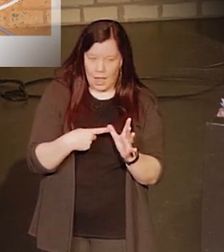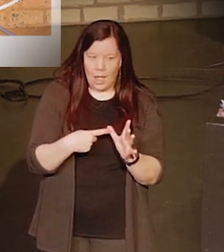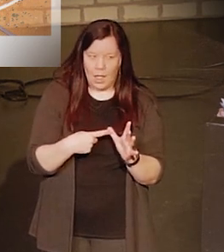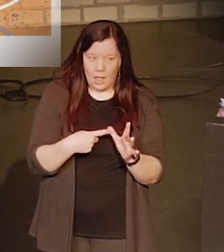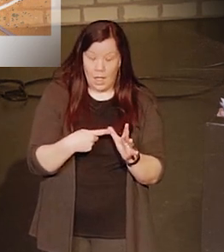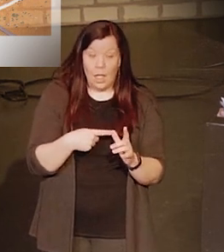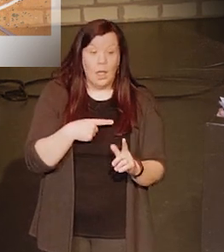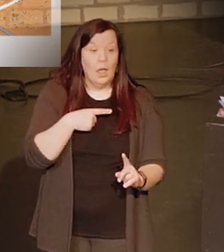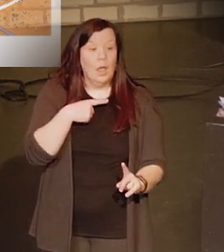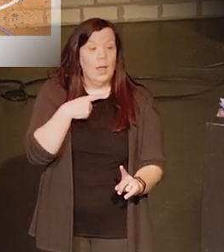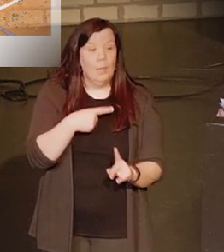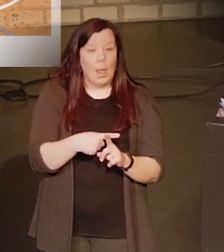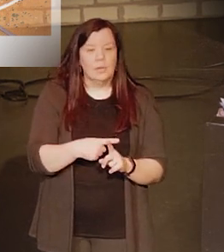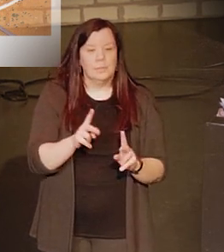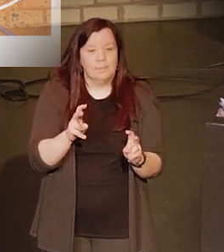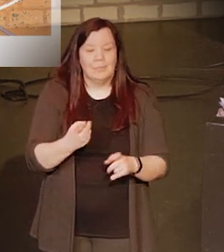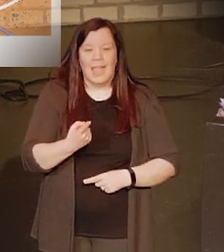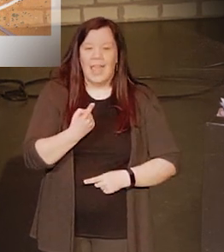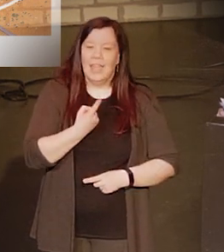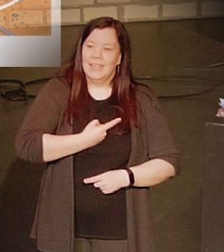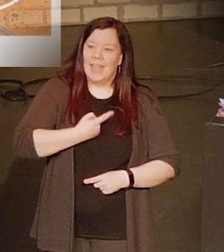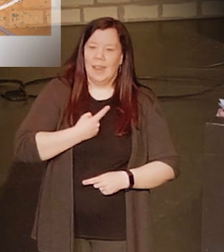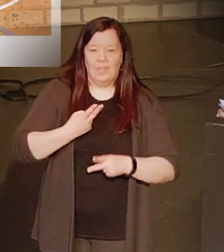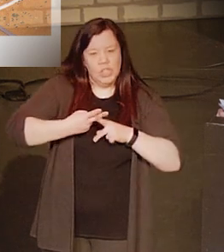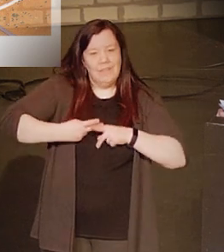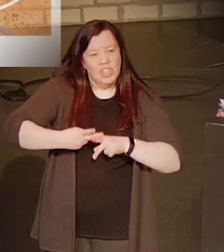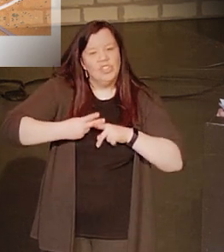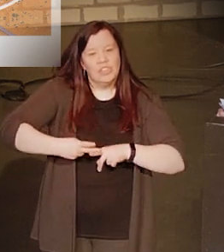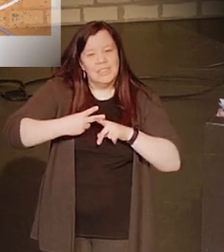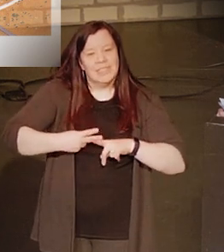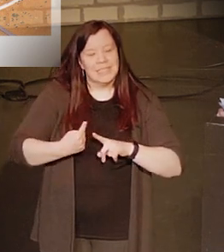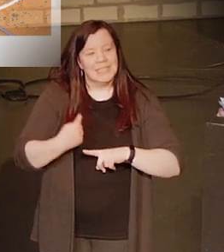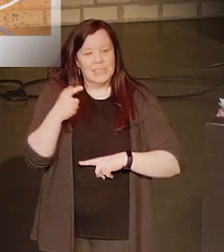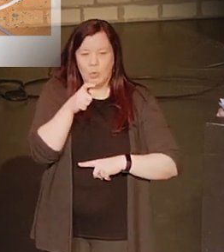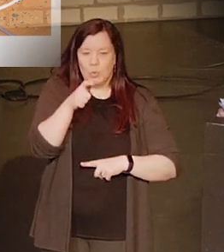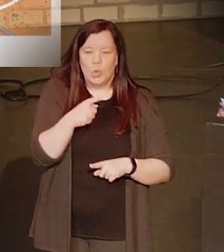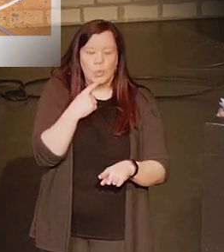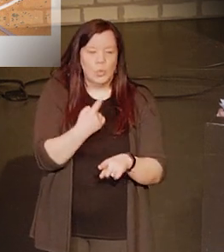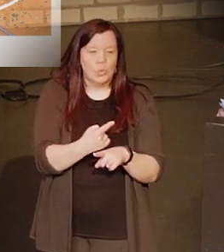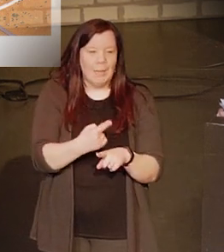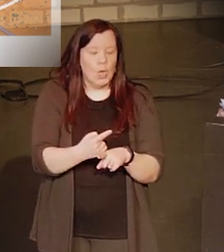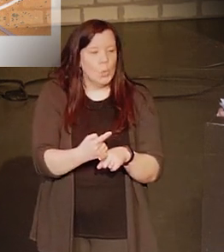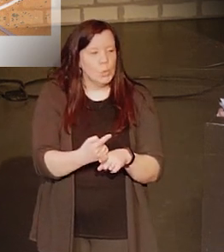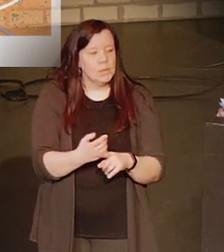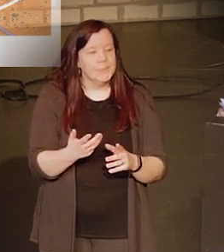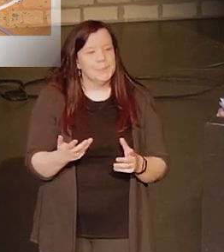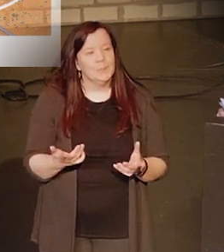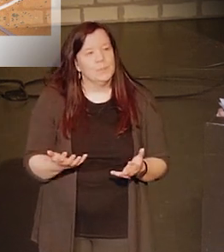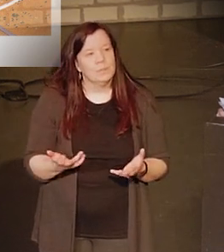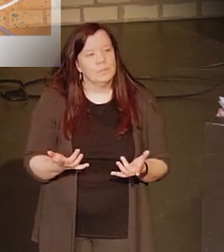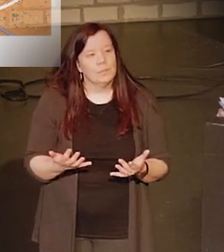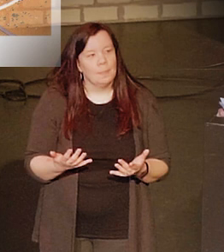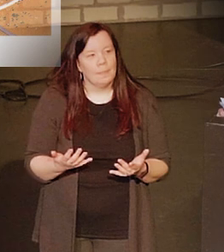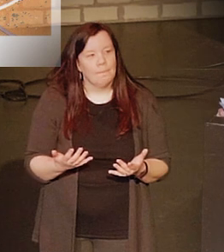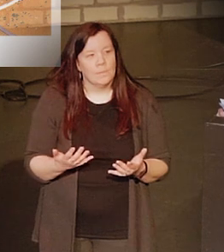on what we would today call self-sufficiency. But actually, in their terminology, they talked about it in terms of